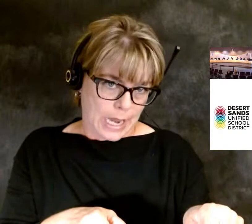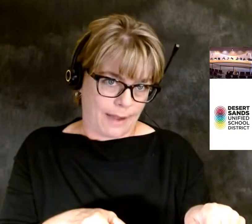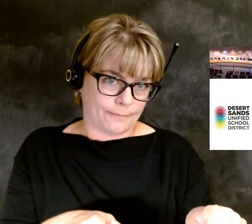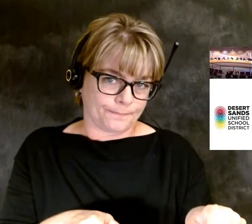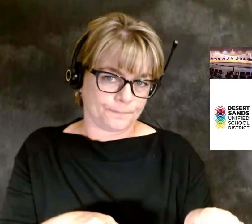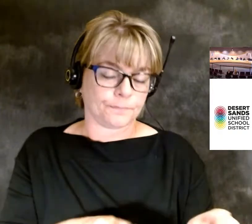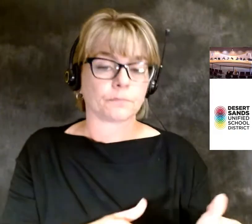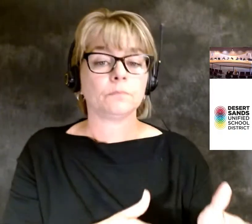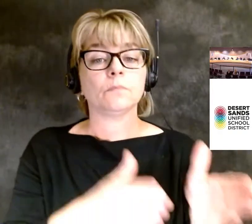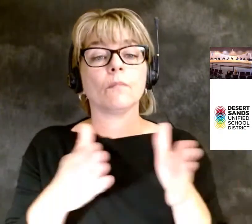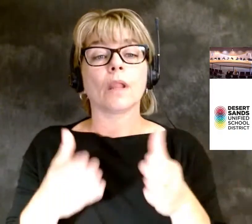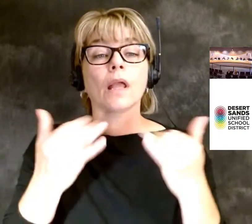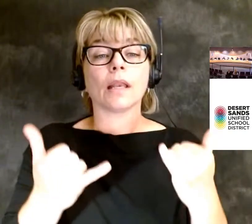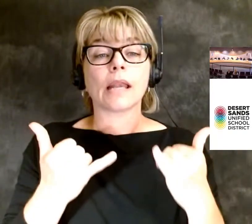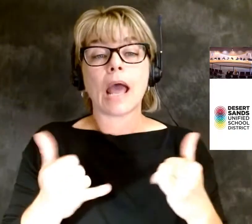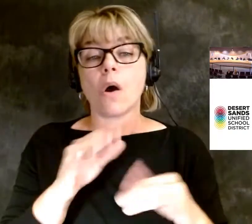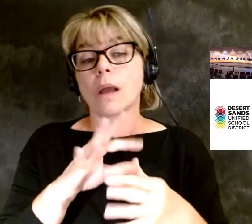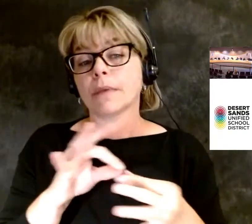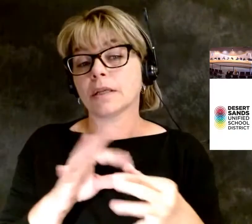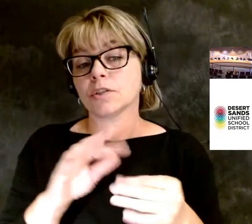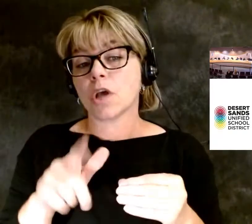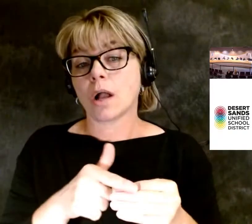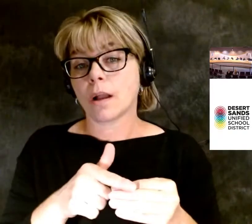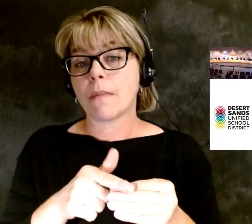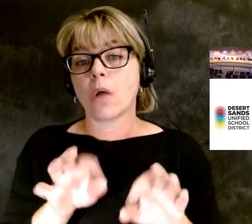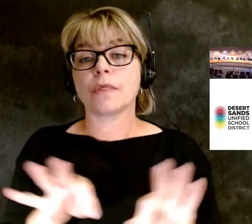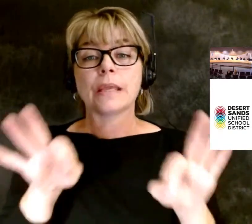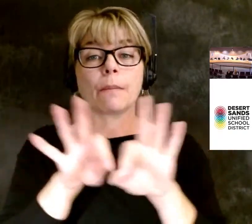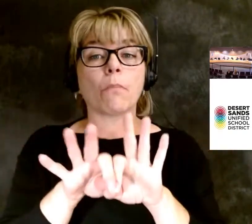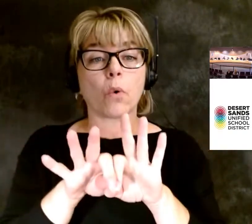Now I'm gonna go over the major expenditure categories,